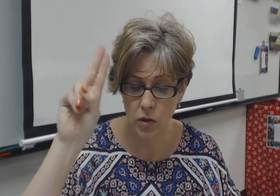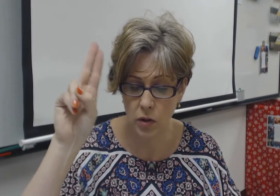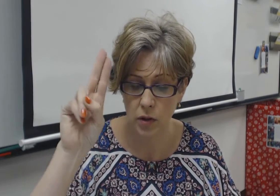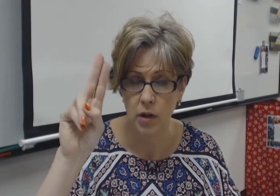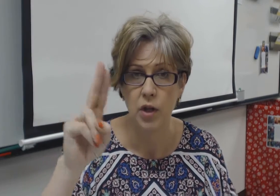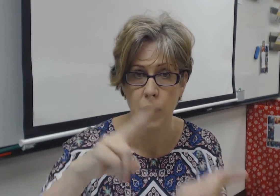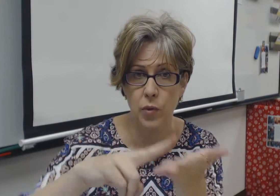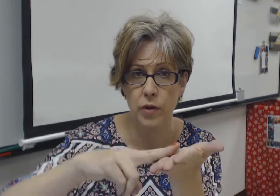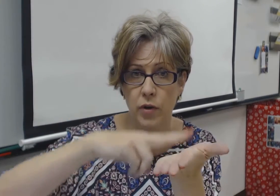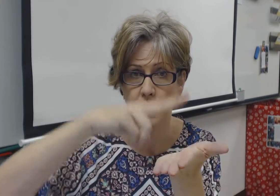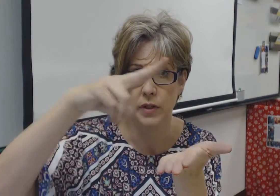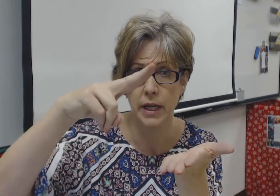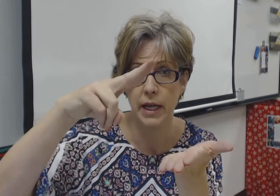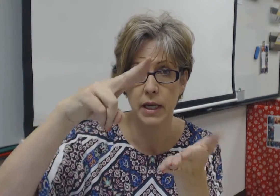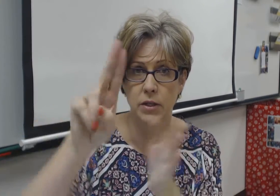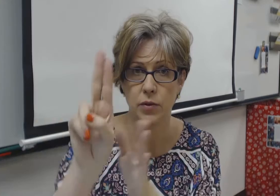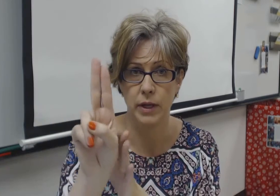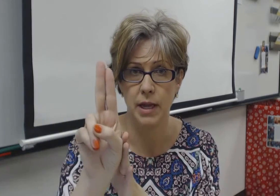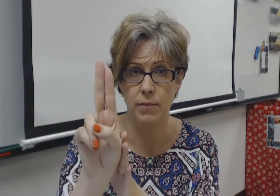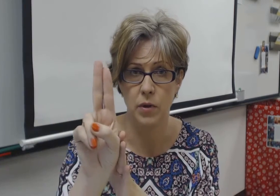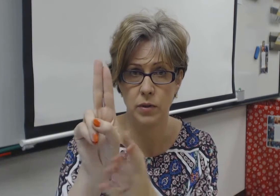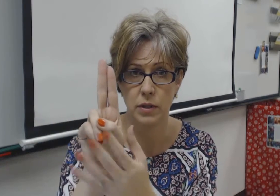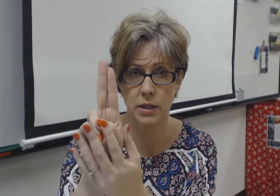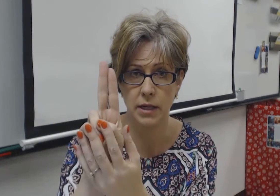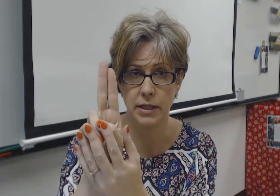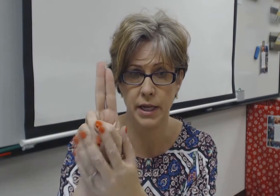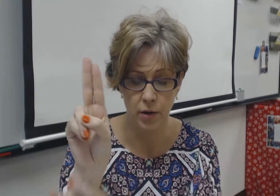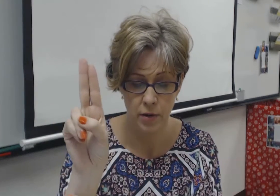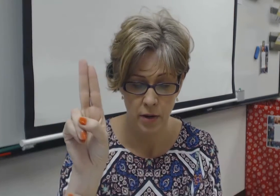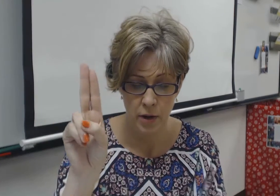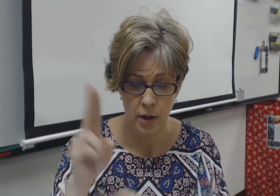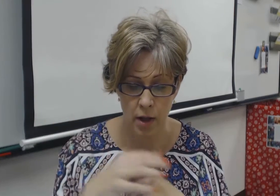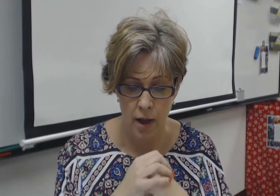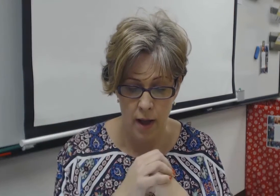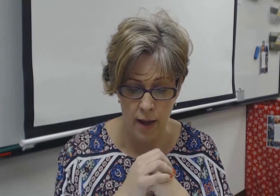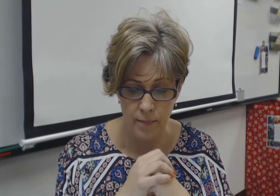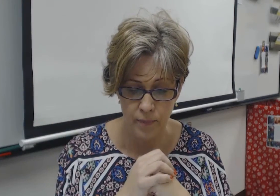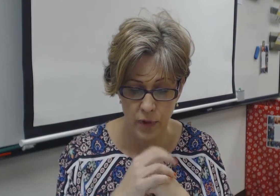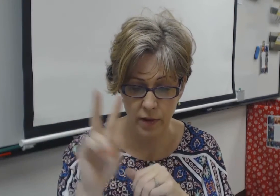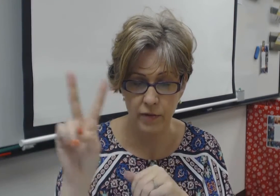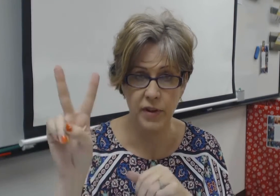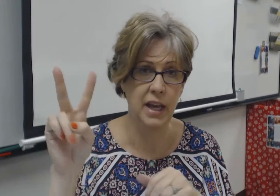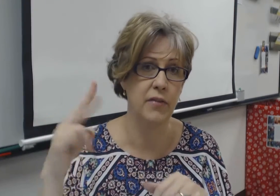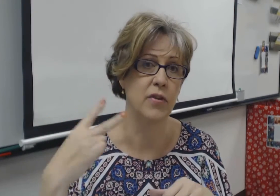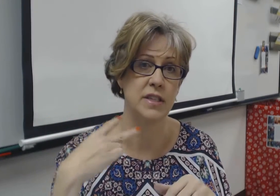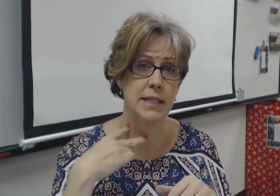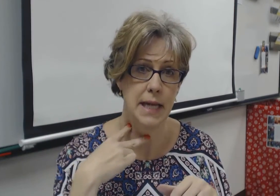uncle, university. So you want to keep those tucked here. The V for